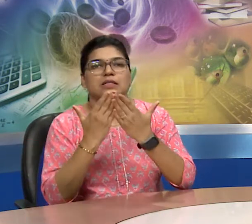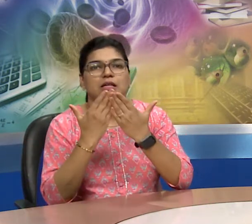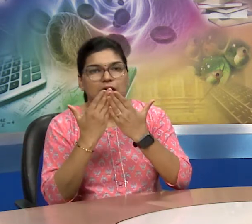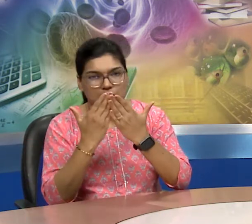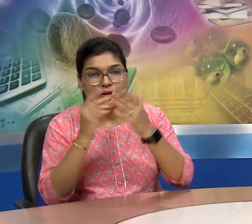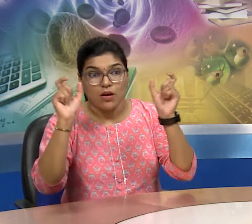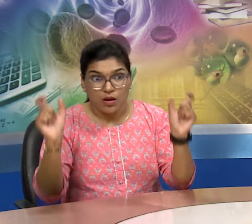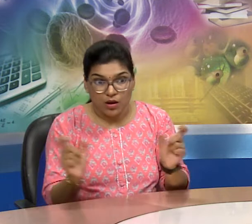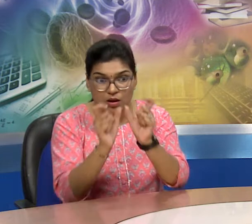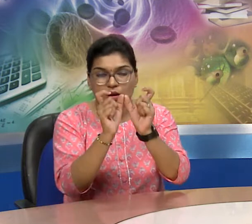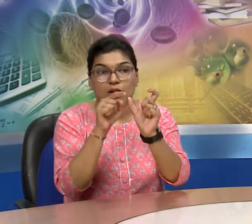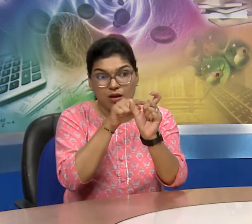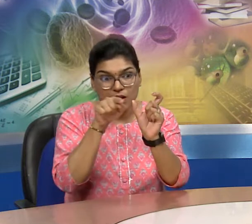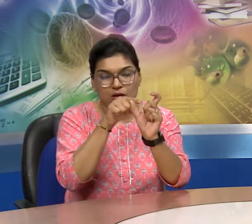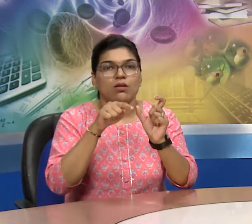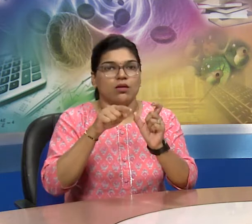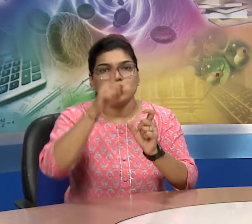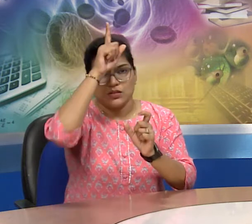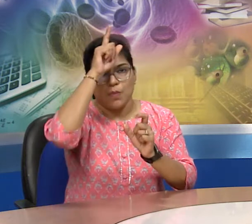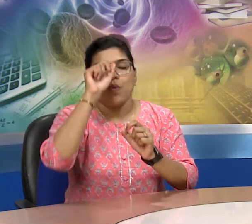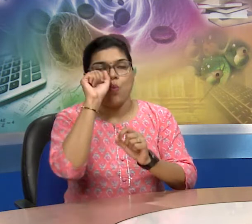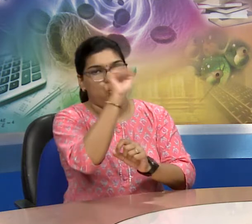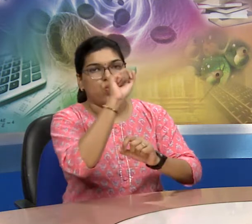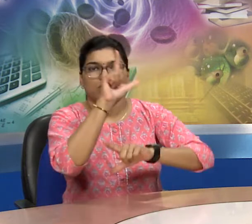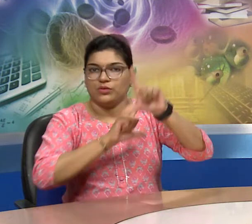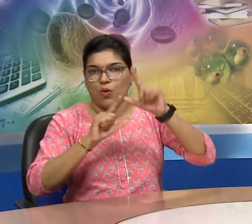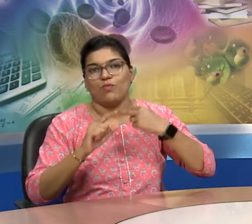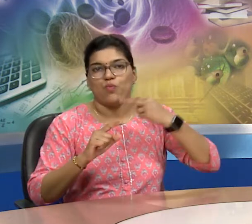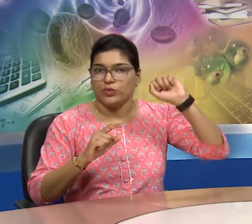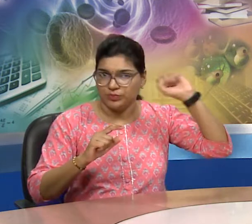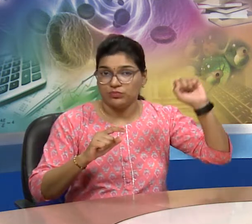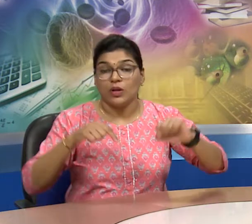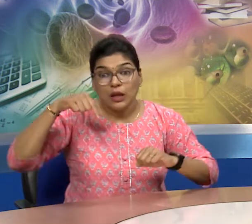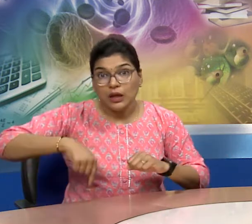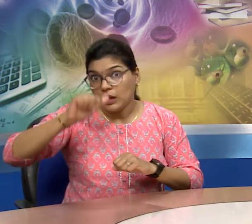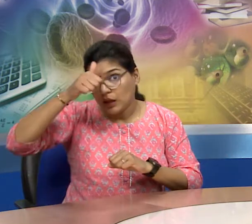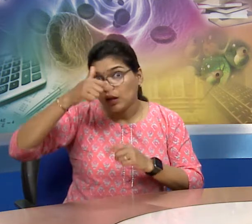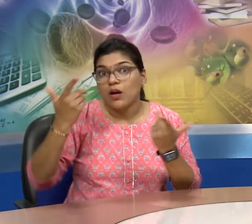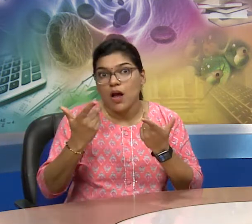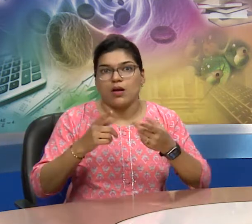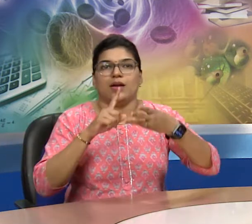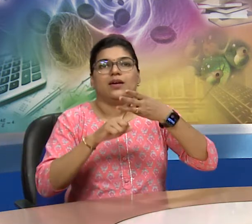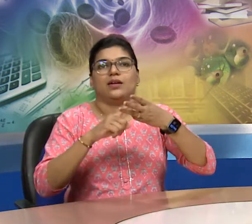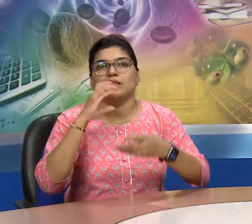These words have been taken from Greek. So, eco is a Greek word.